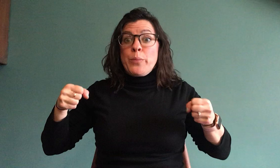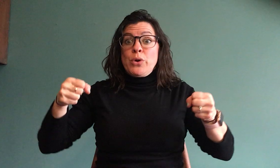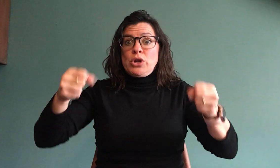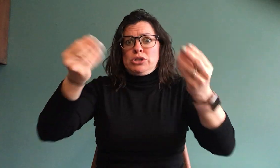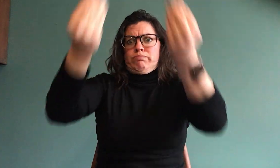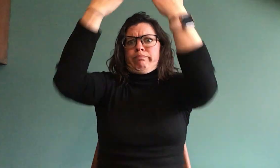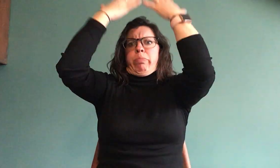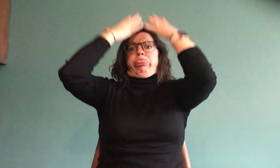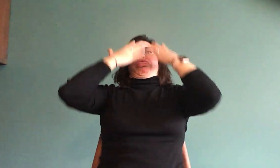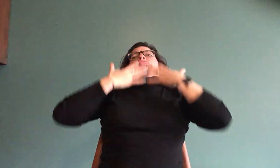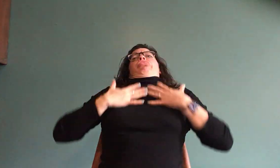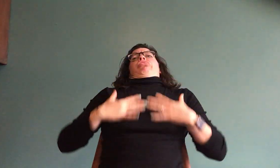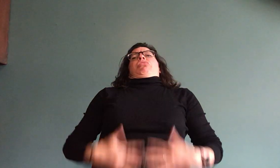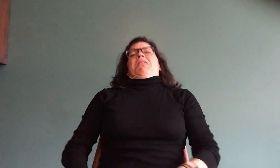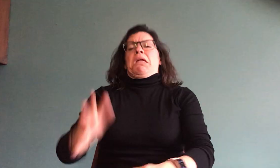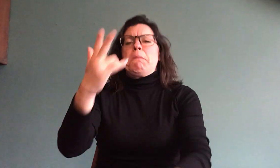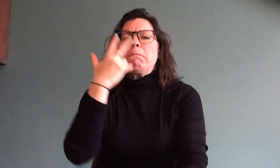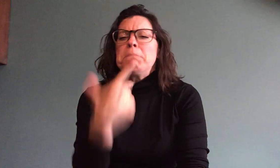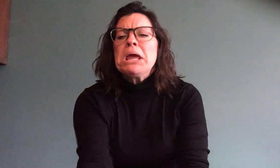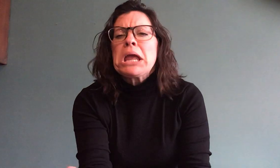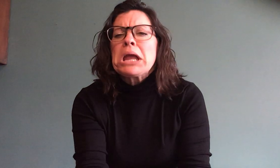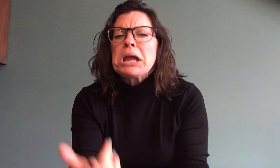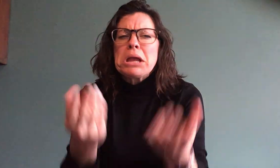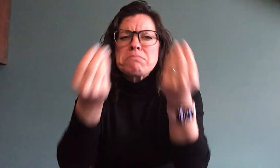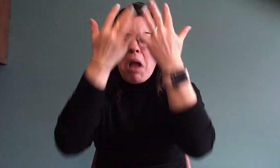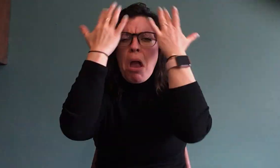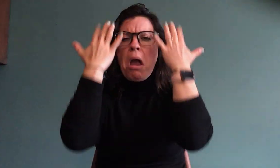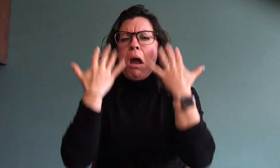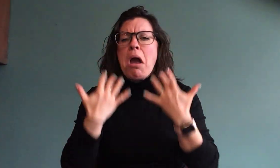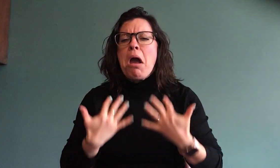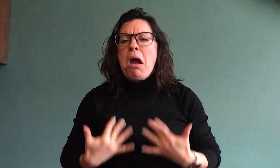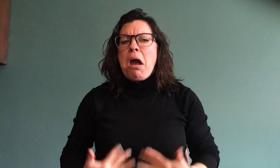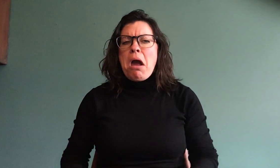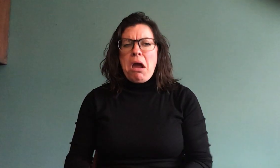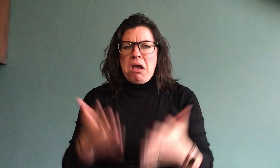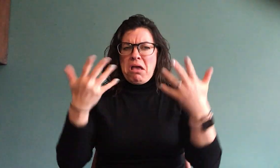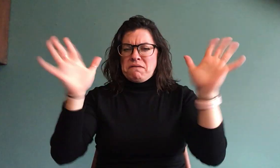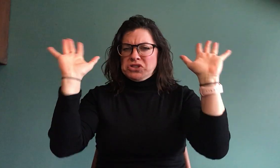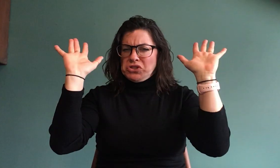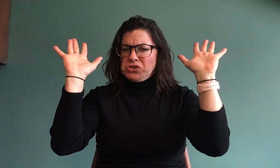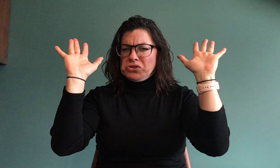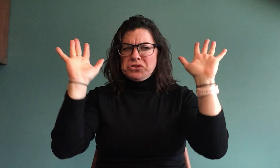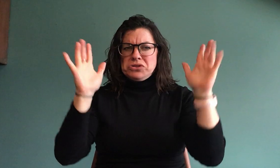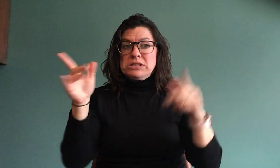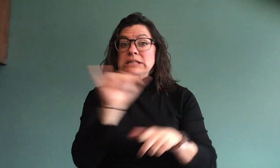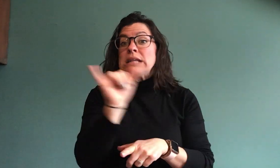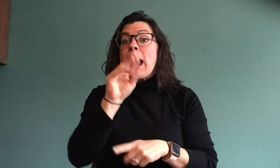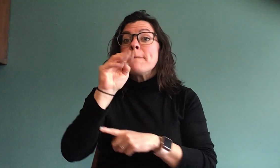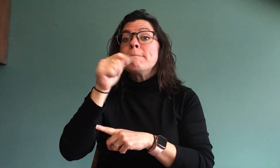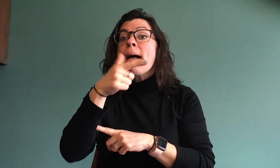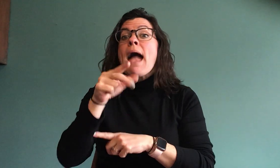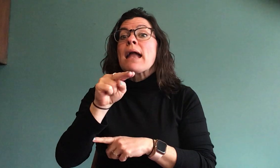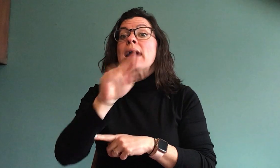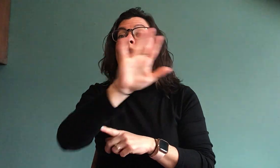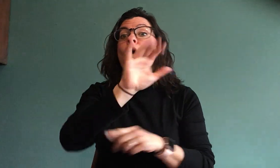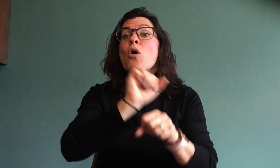don't want pink hair, though, do you? No. I do. You do? Oh my goodness.